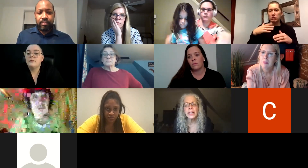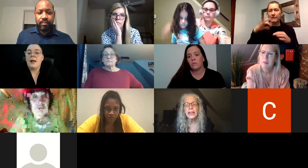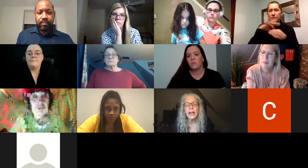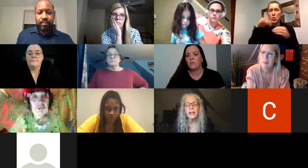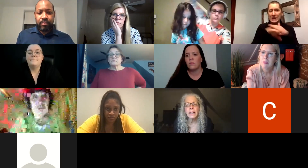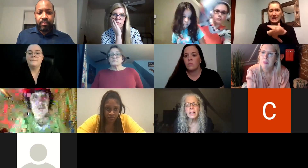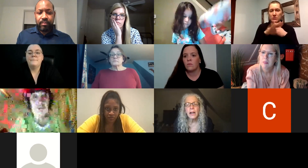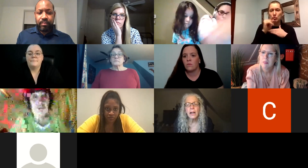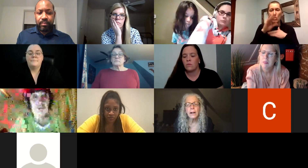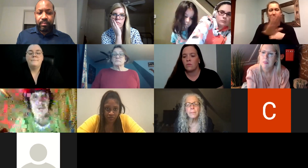that.